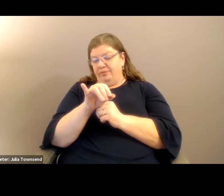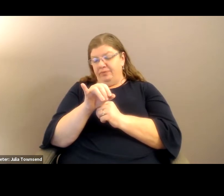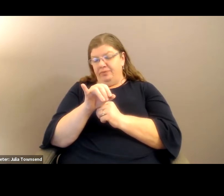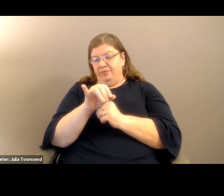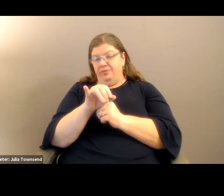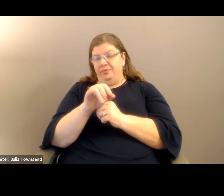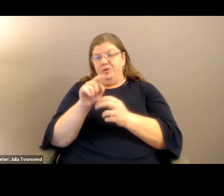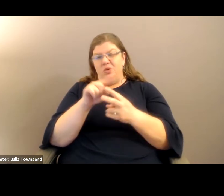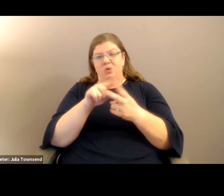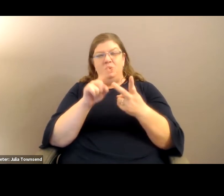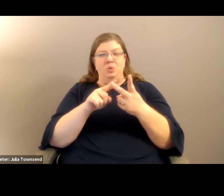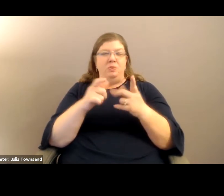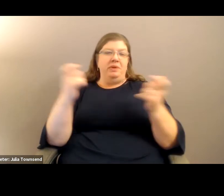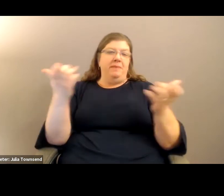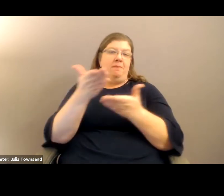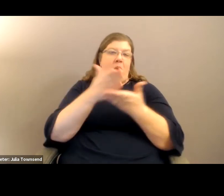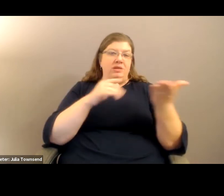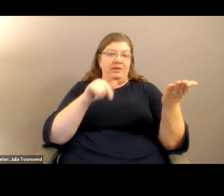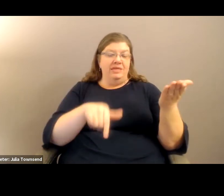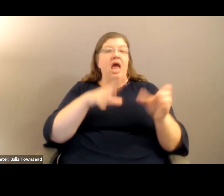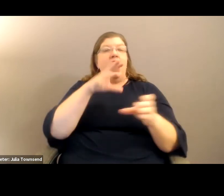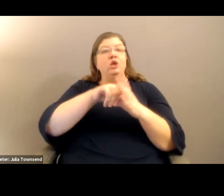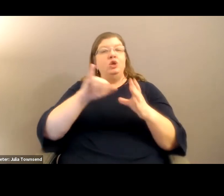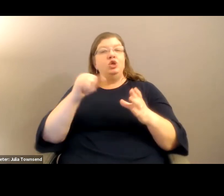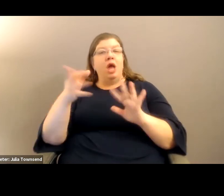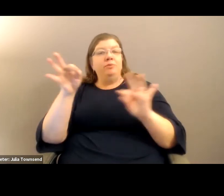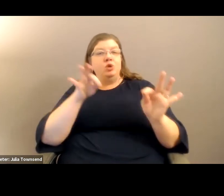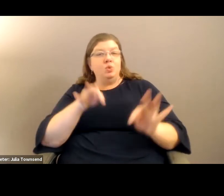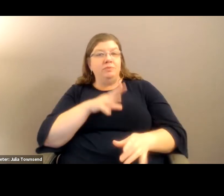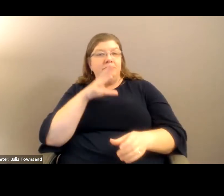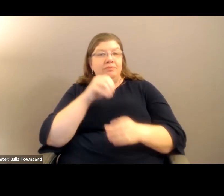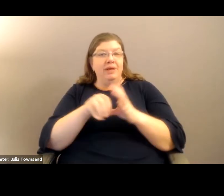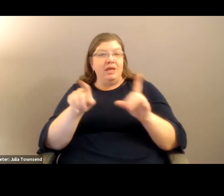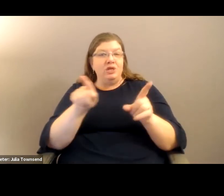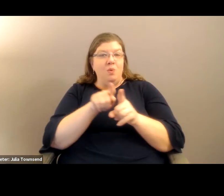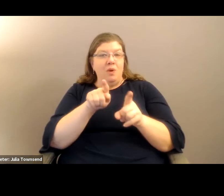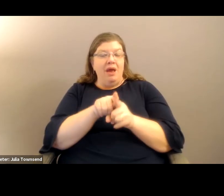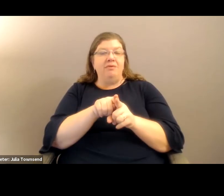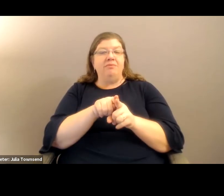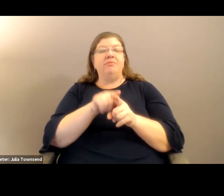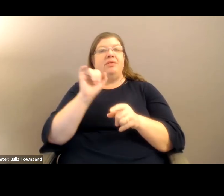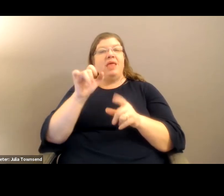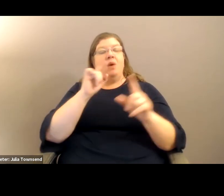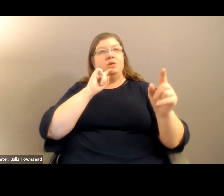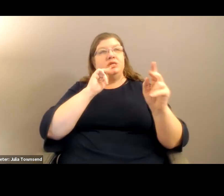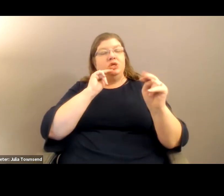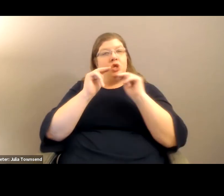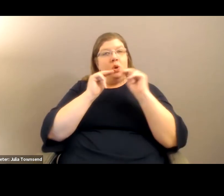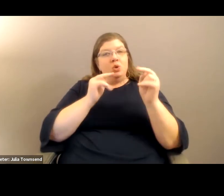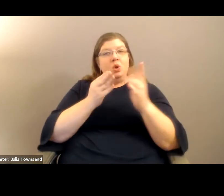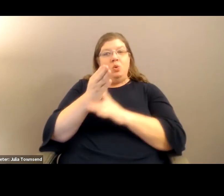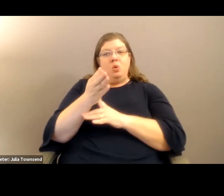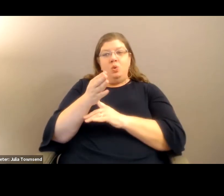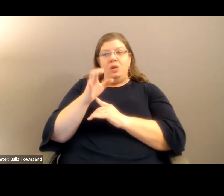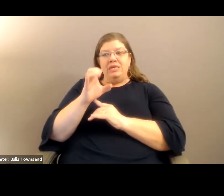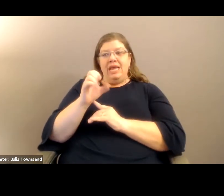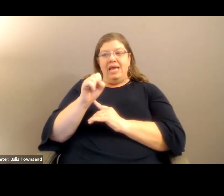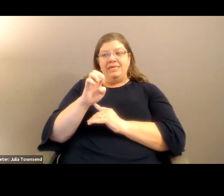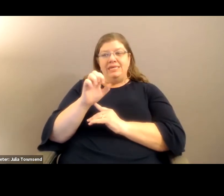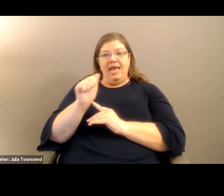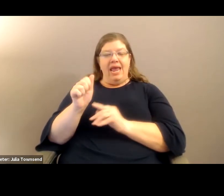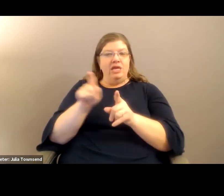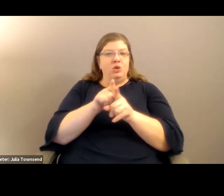2 main aspects of this. I included a job description as well, and that was negotiated through with CSEA as well.